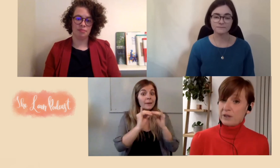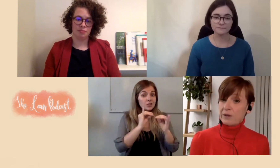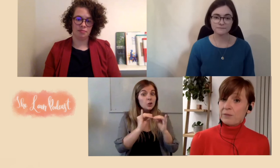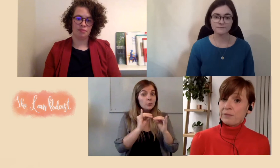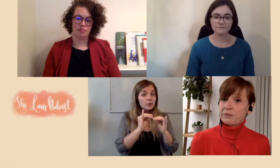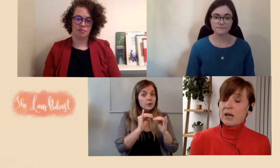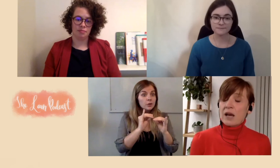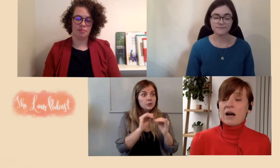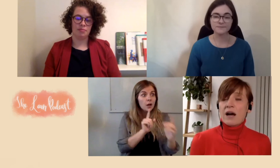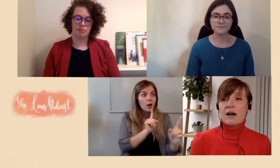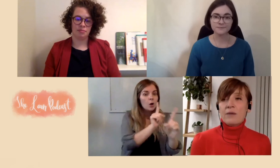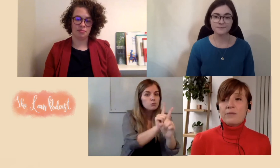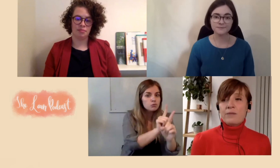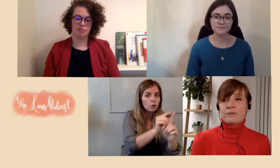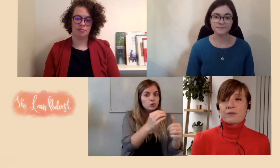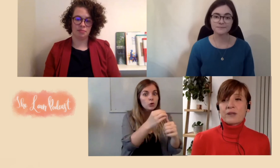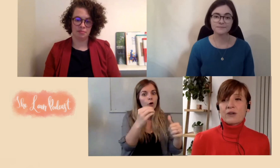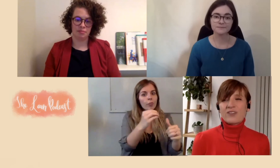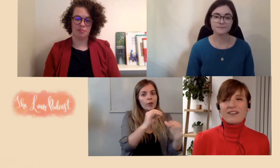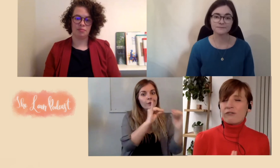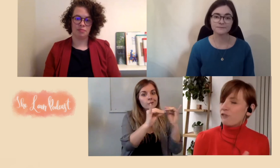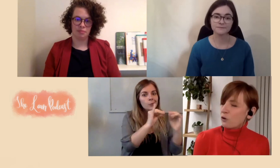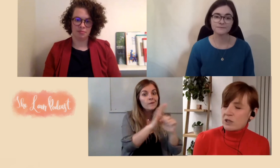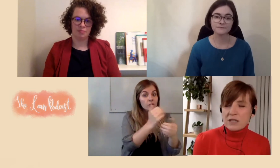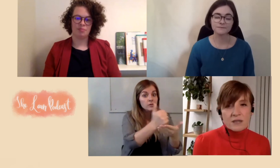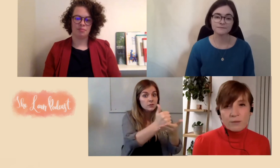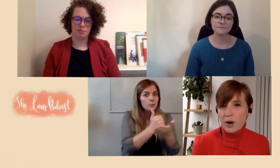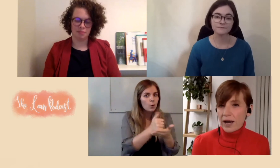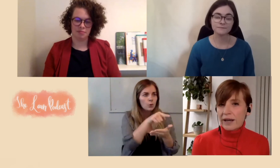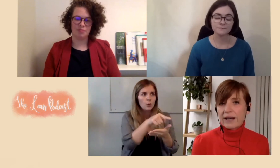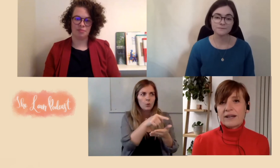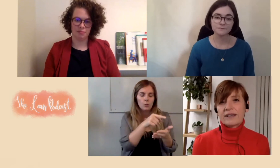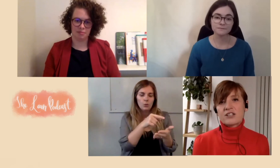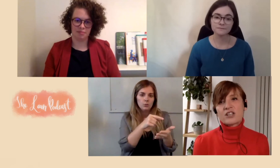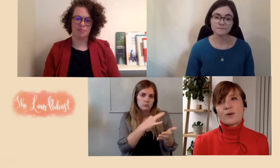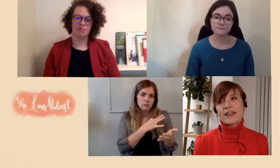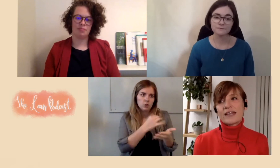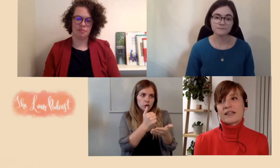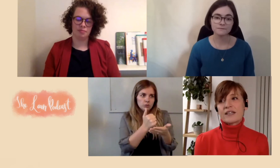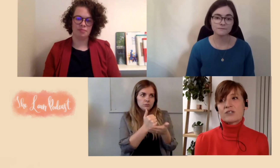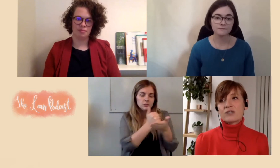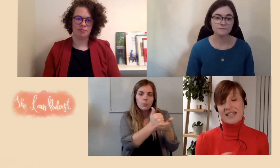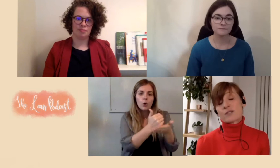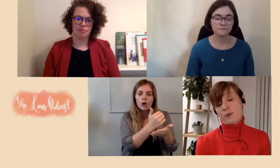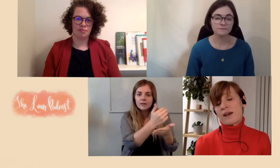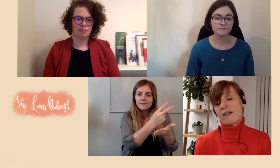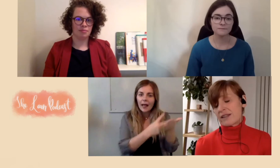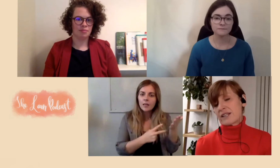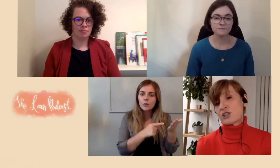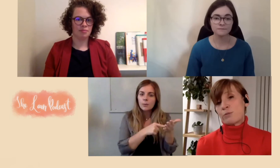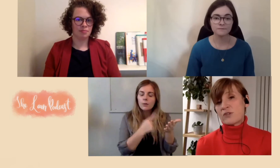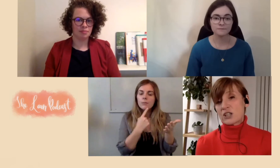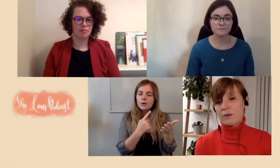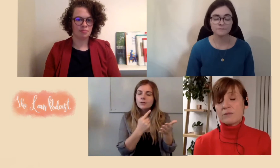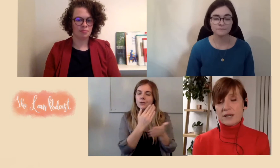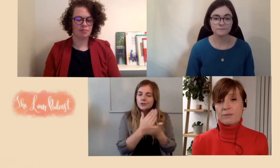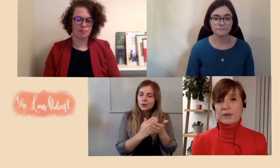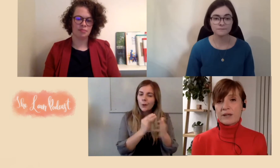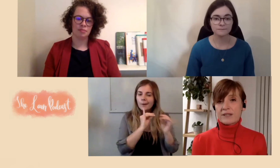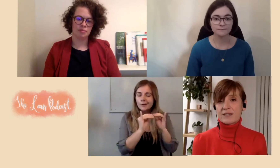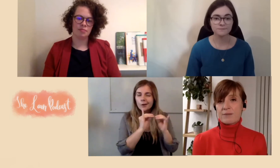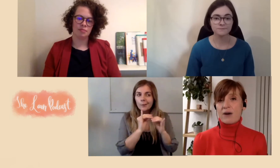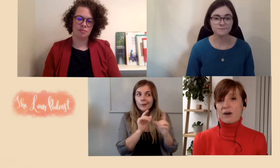go to colleagues and they say, oh, what would you do in this situation? And if they get